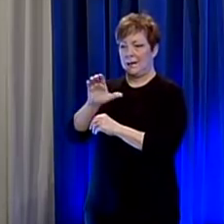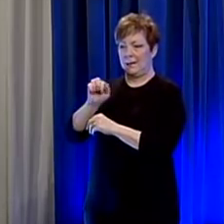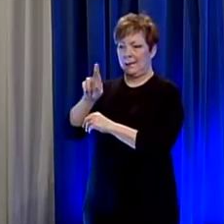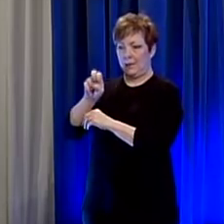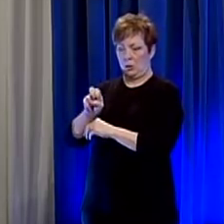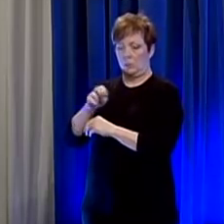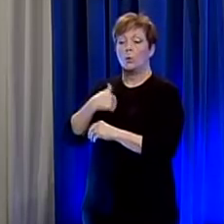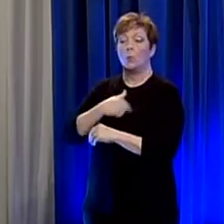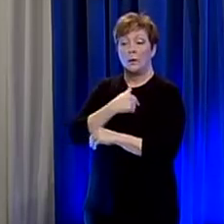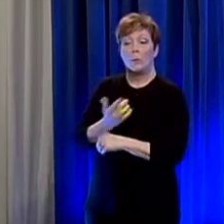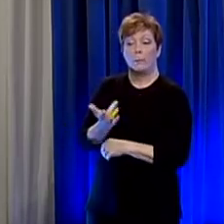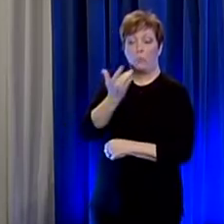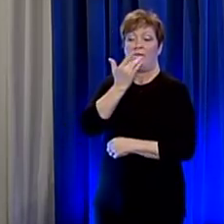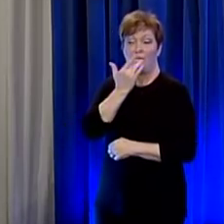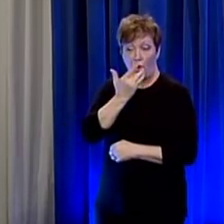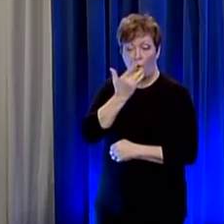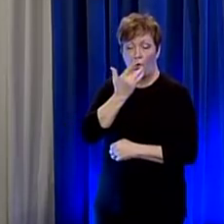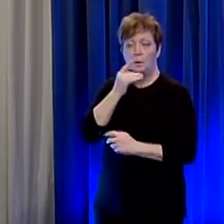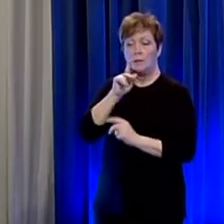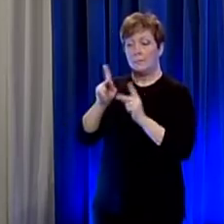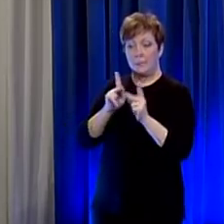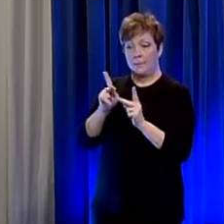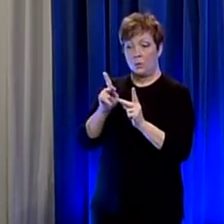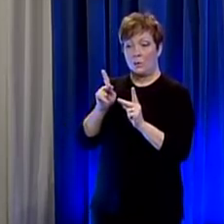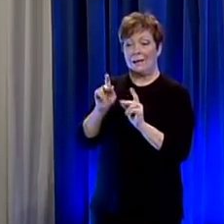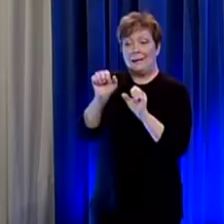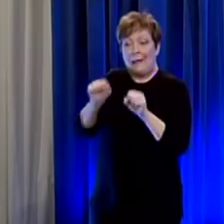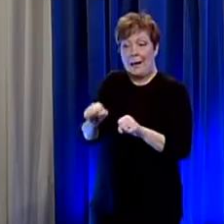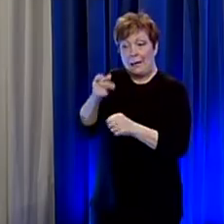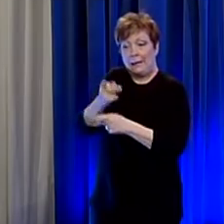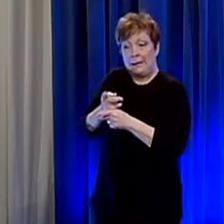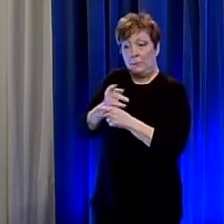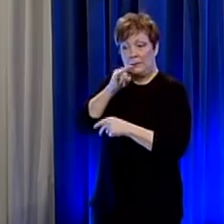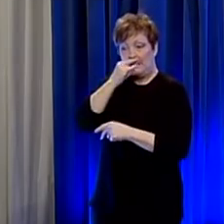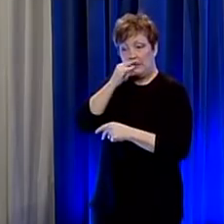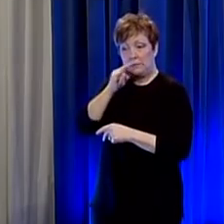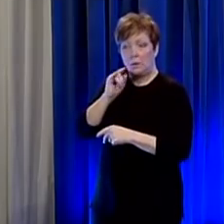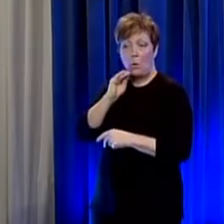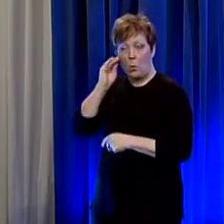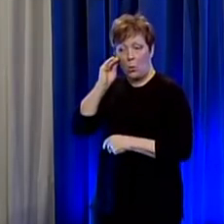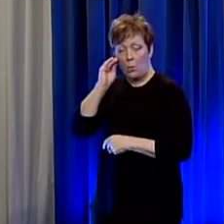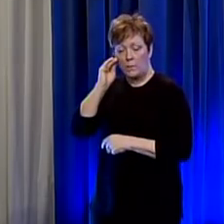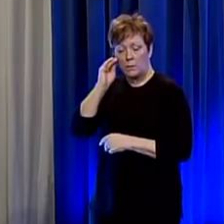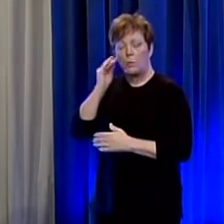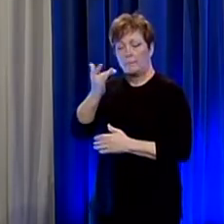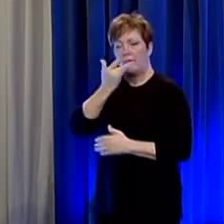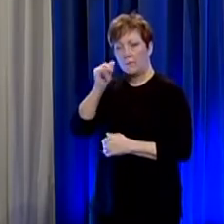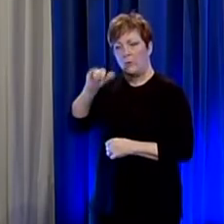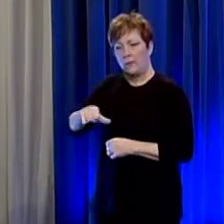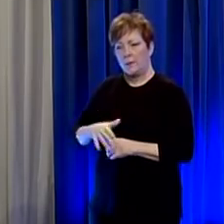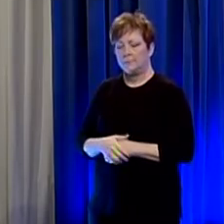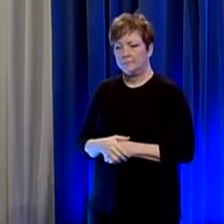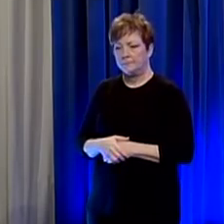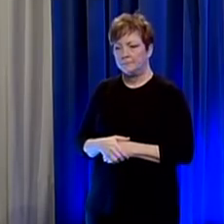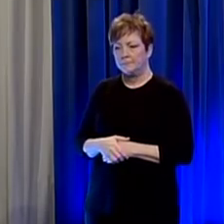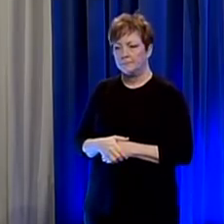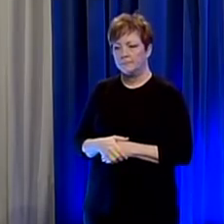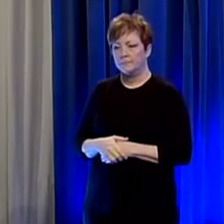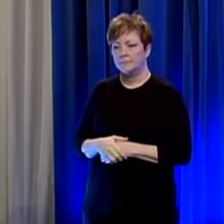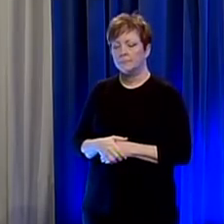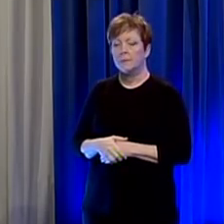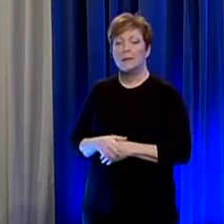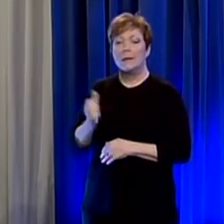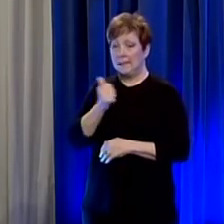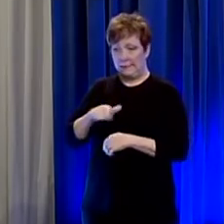we would prefer um if people have the option to keep kids at home if that's an option for them i think any